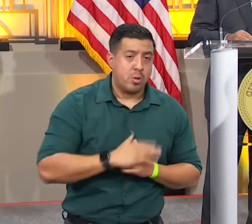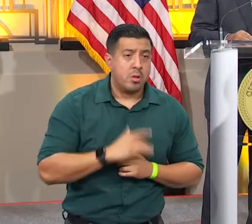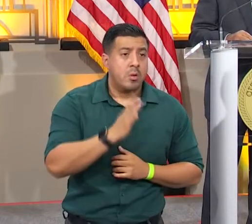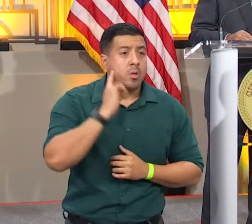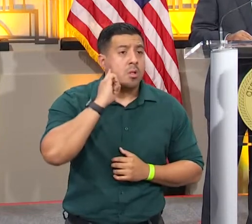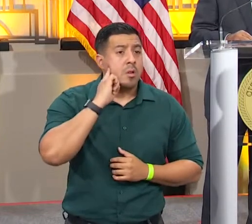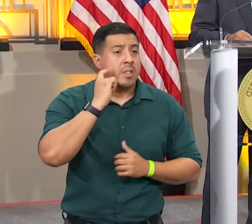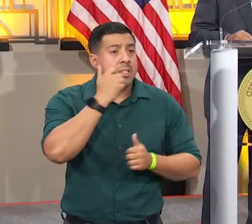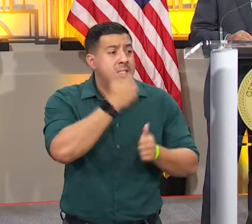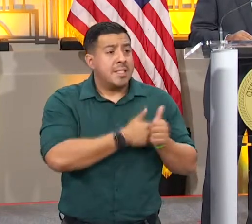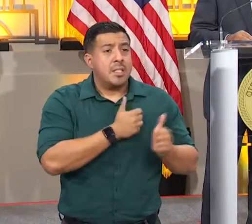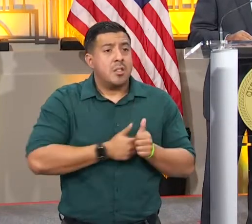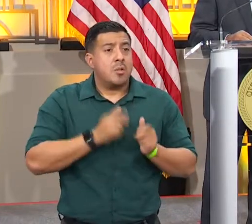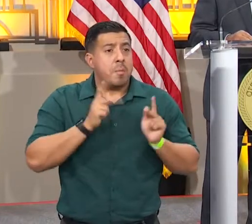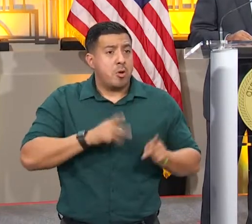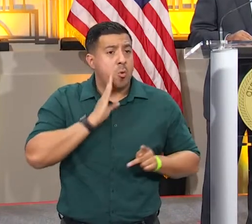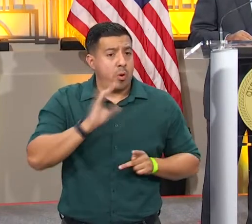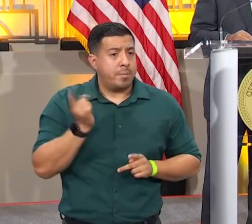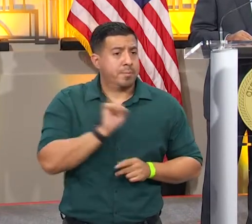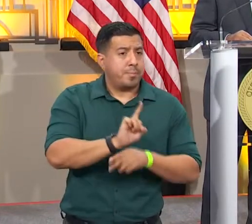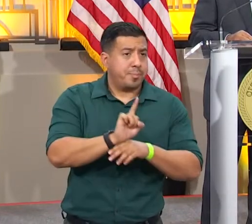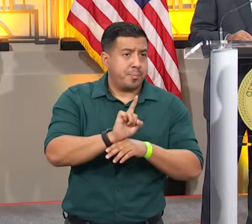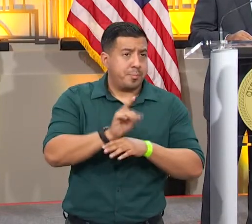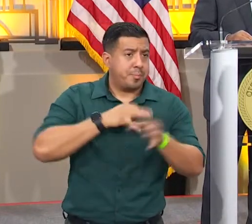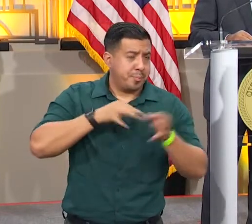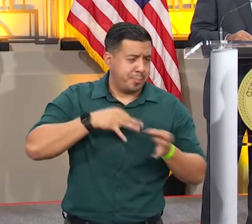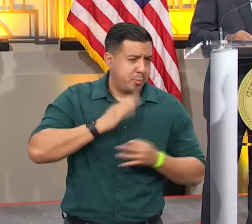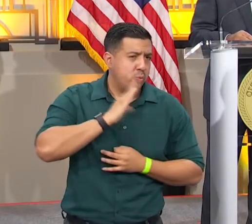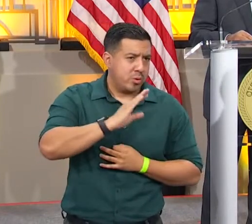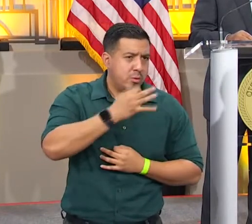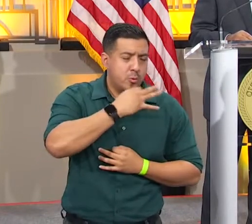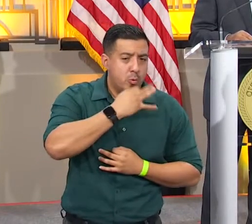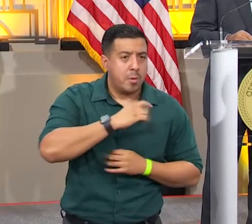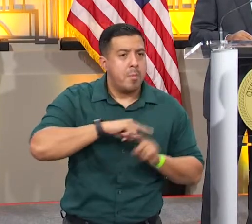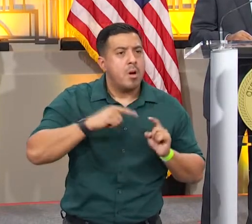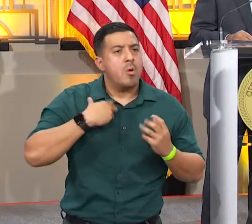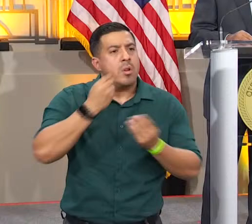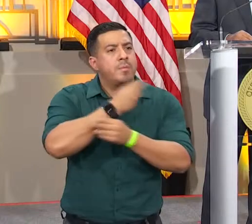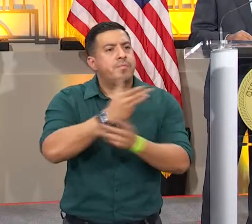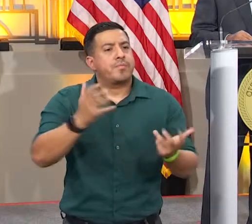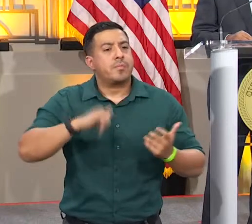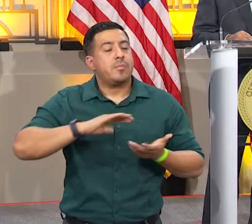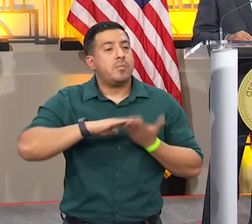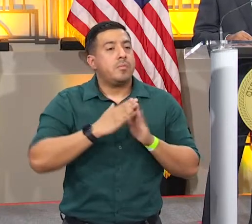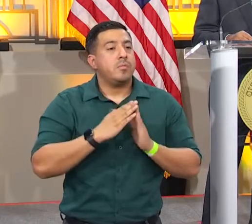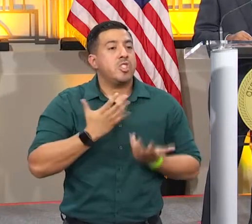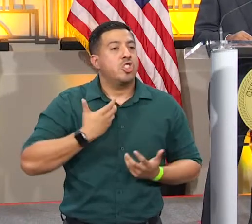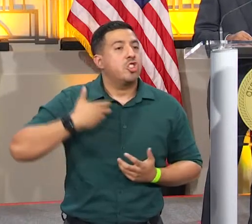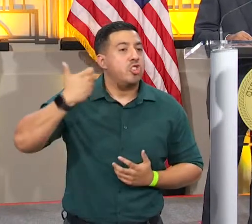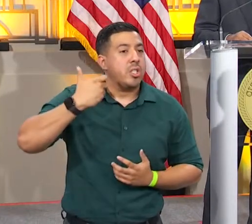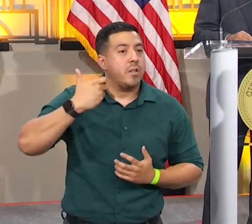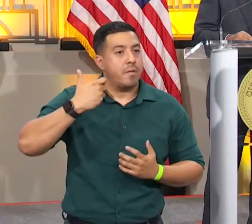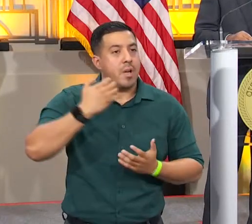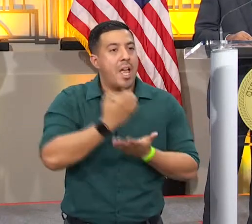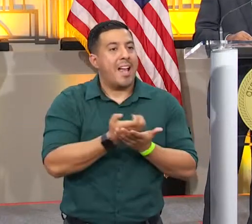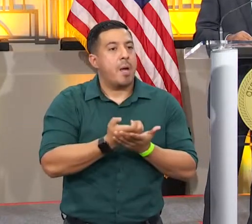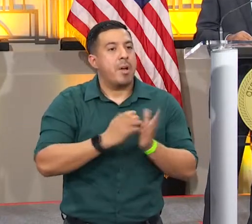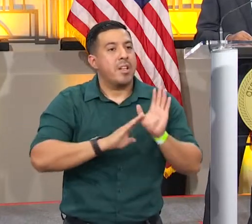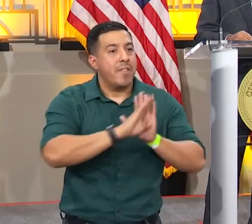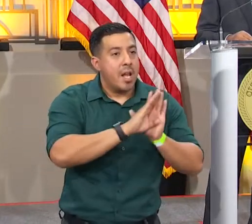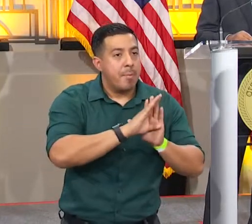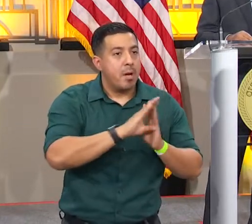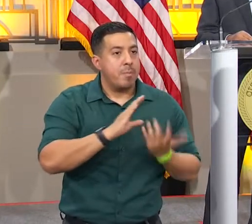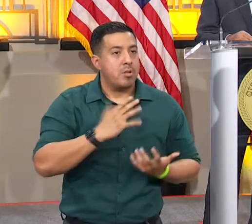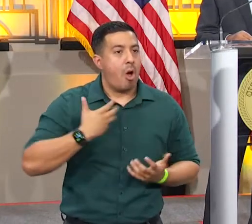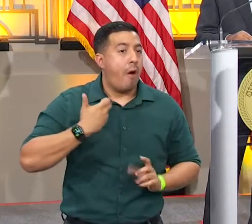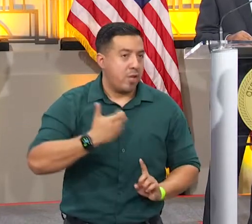hear from each one of them in just a moment. I also want to acknowledge the city's Chief Economic Development Officer, Andy